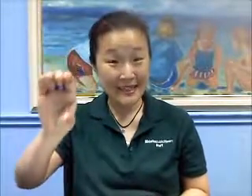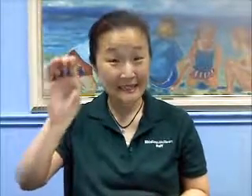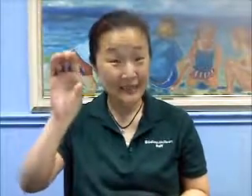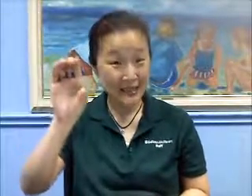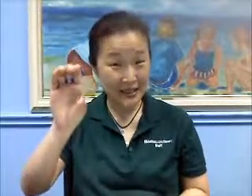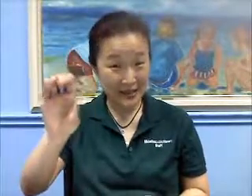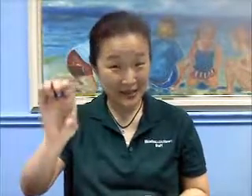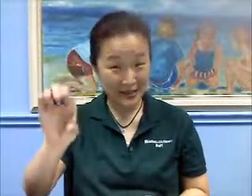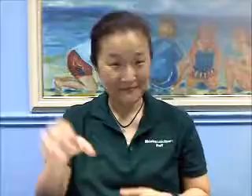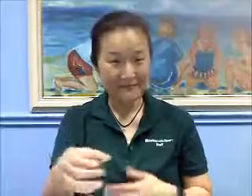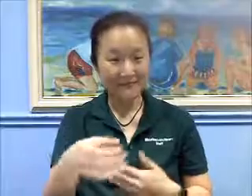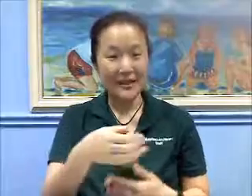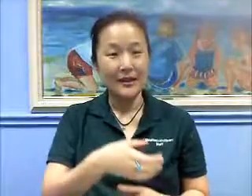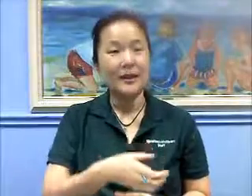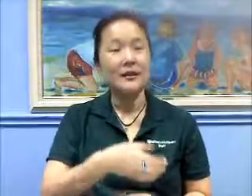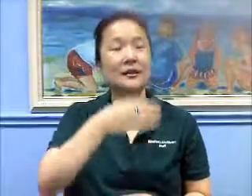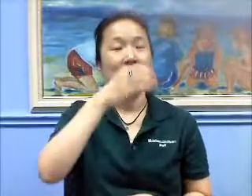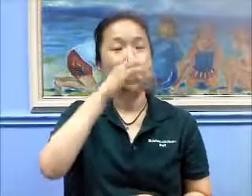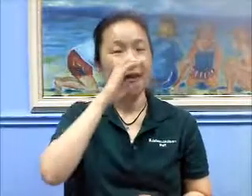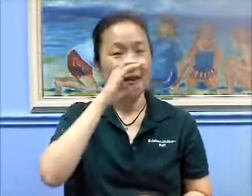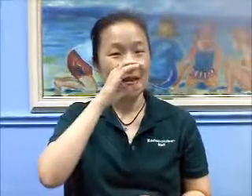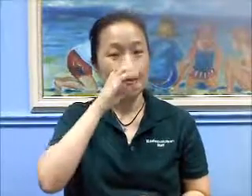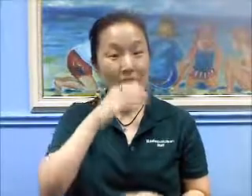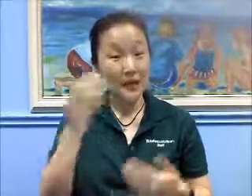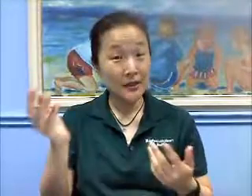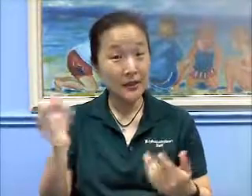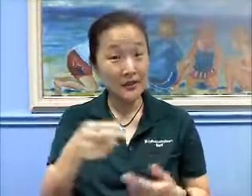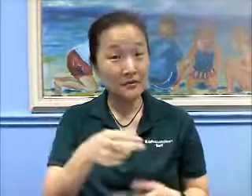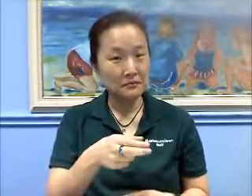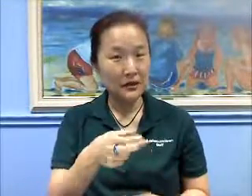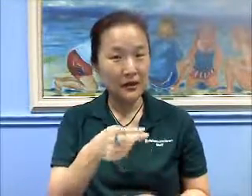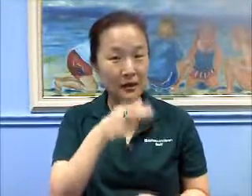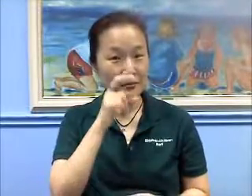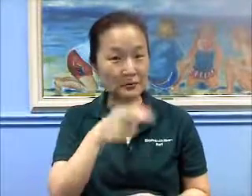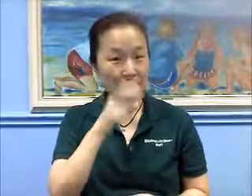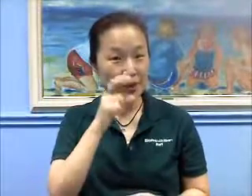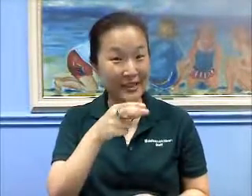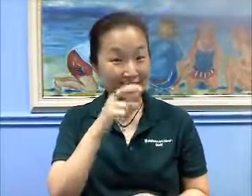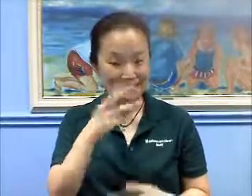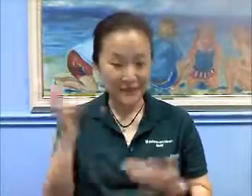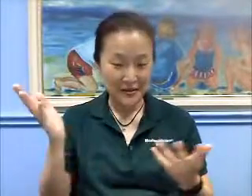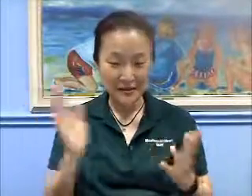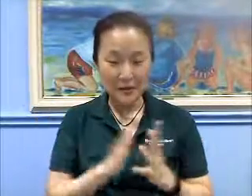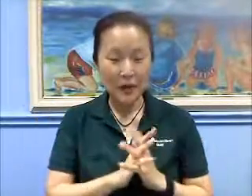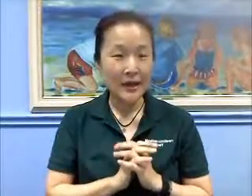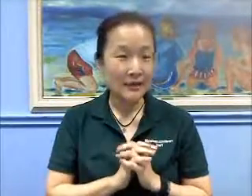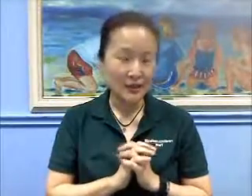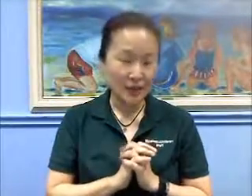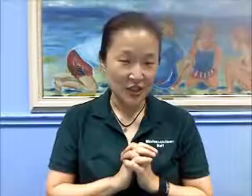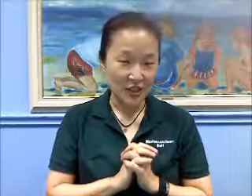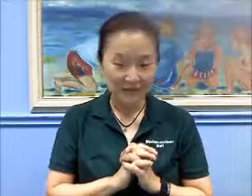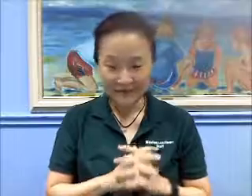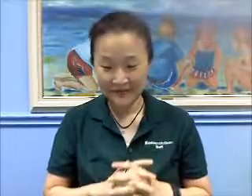for the cup and that you're drinking a cup, unless you really are drinking. I do not judge.